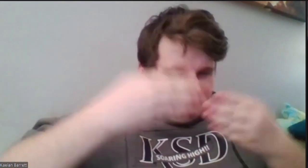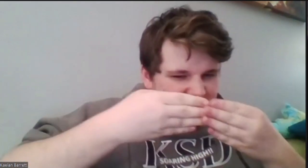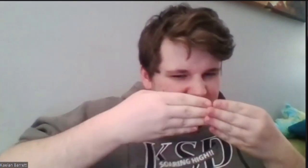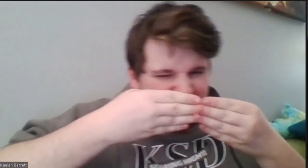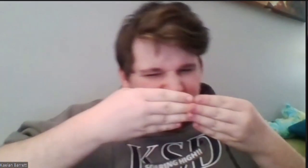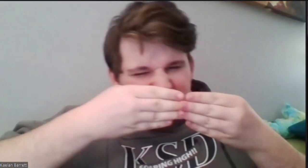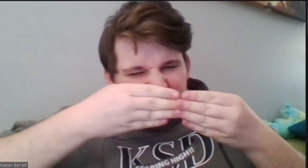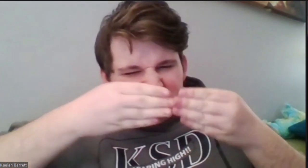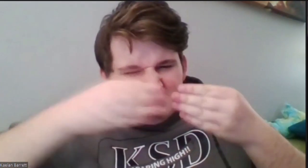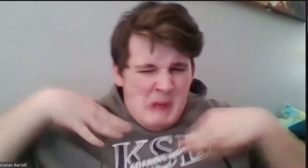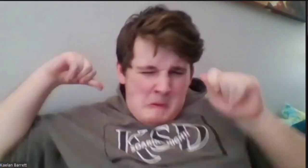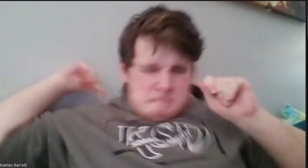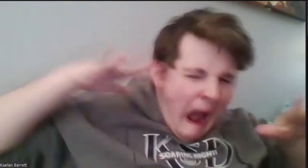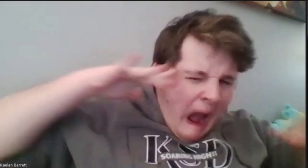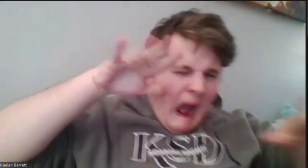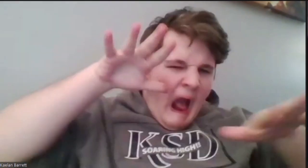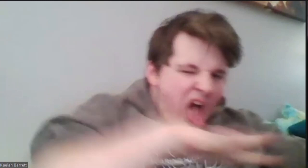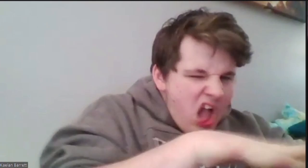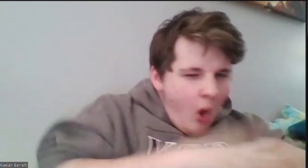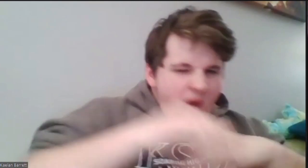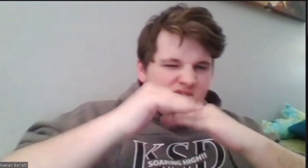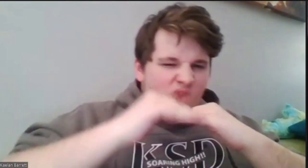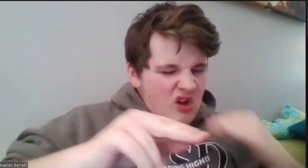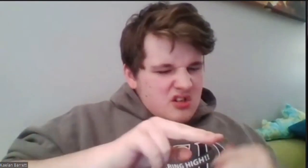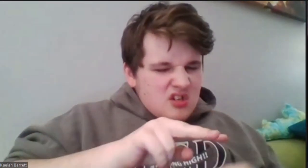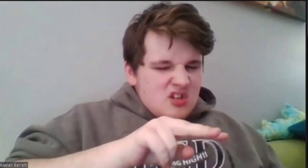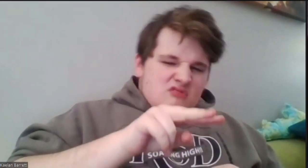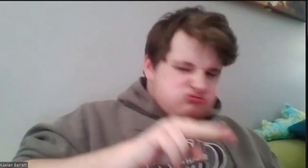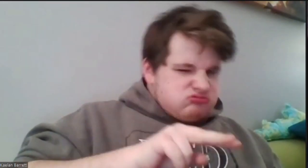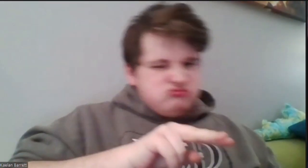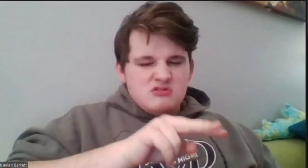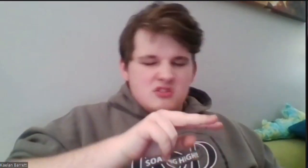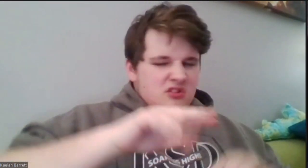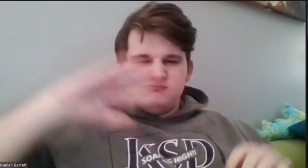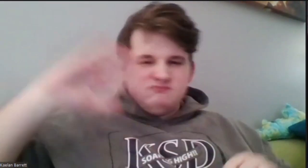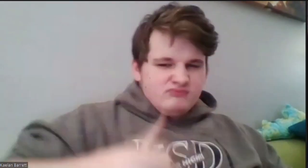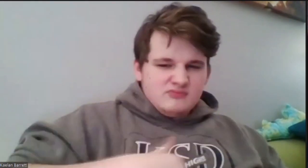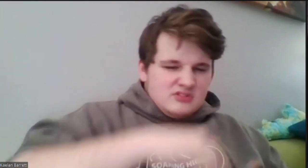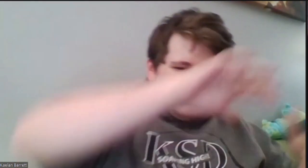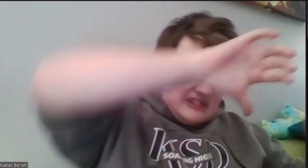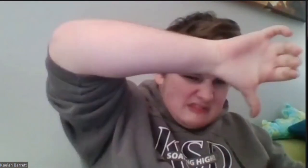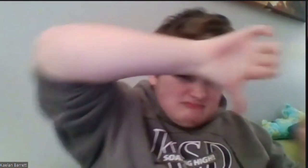he continues on, opens his door, and all the snow blows in on the